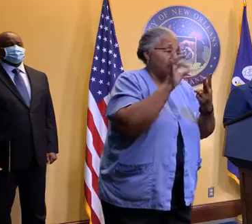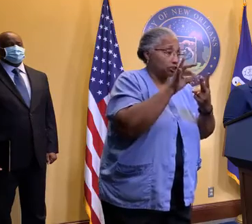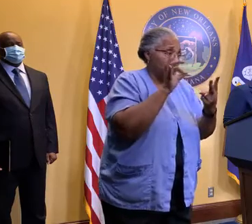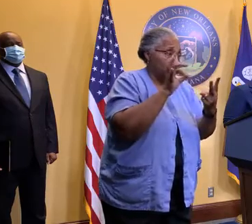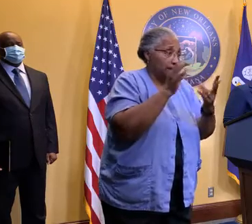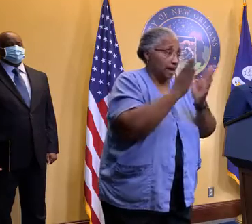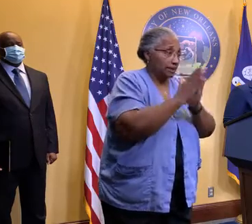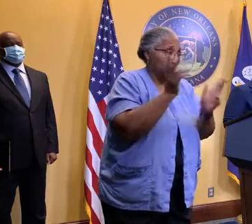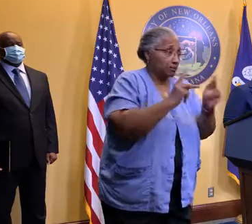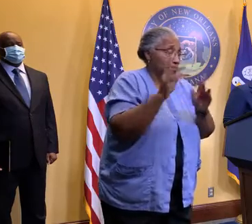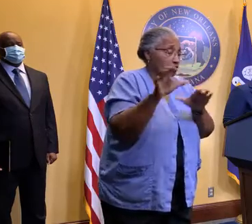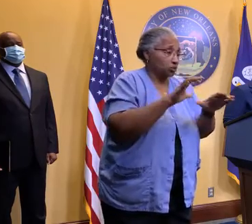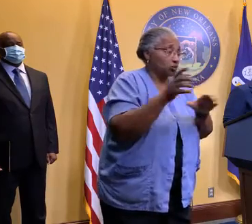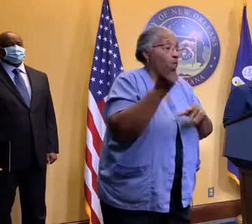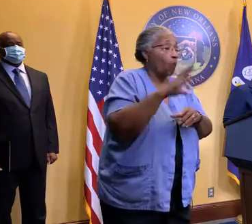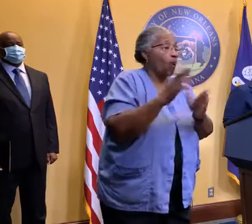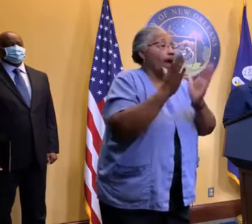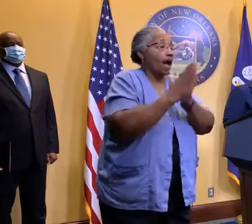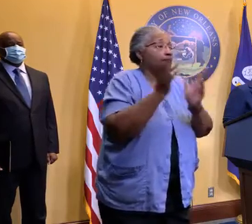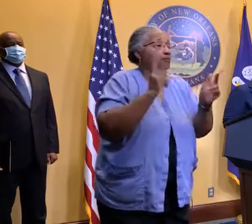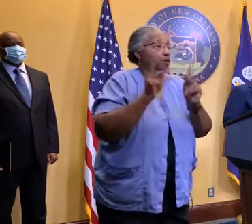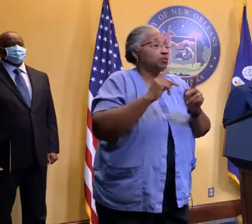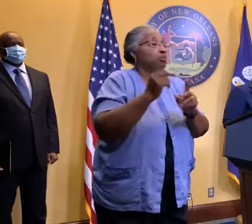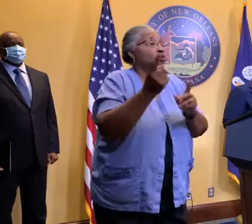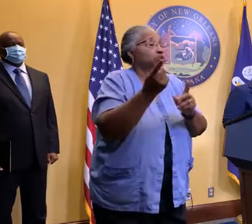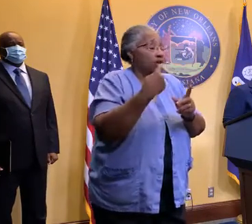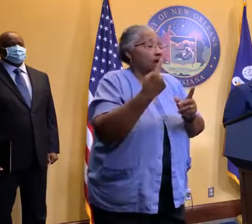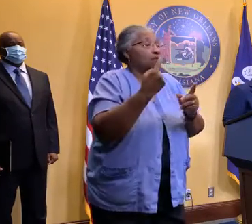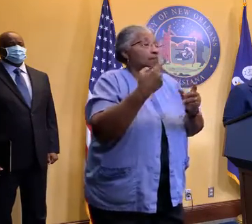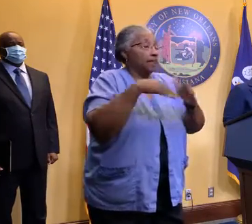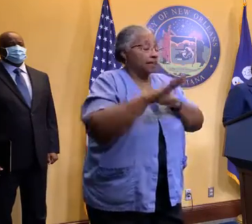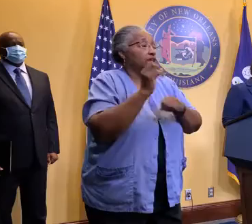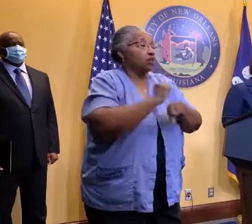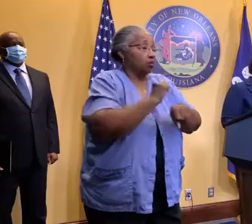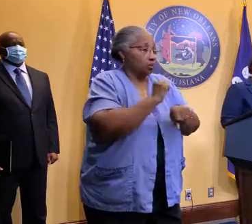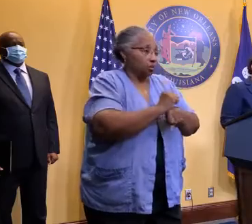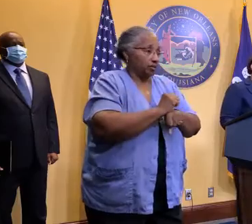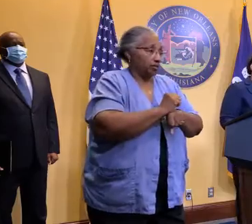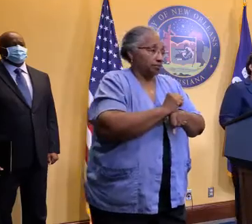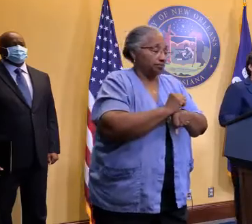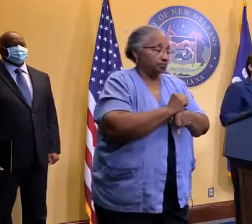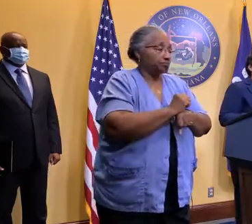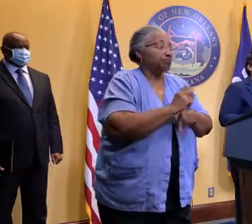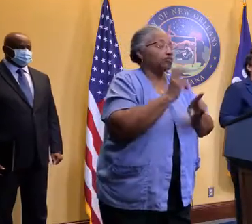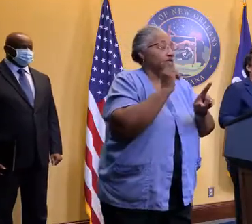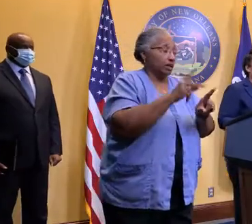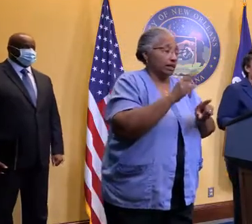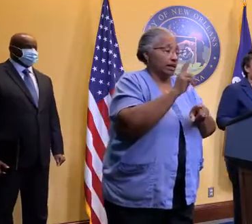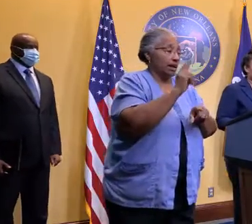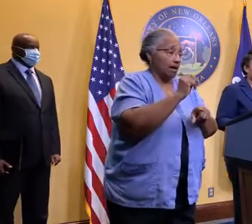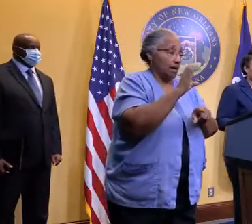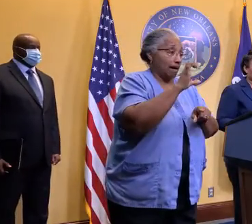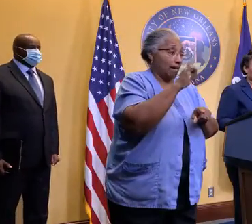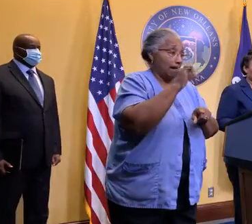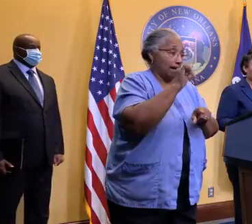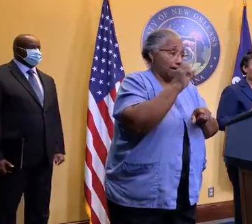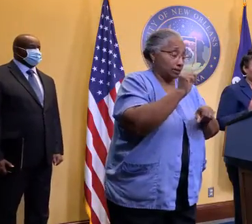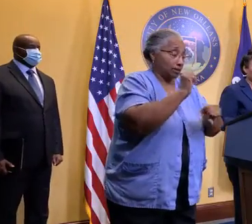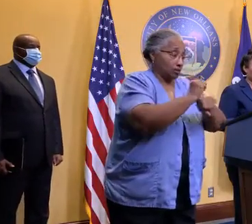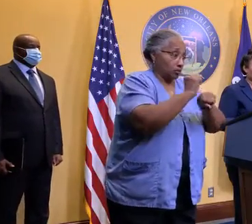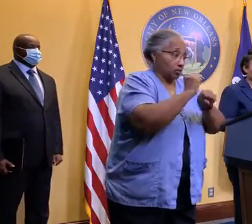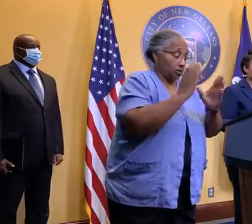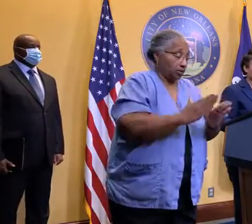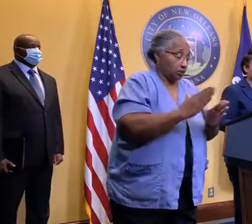people to do, or you're just asking people to come in for the furlough day that's going to be executed, unilaterally? Okay, unclassified